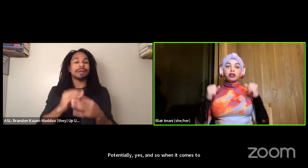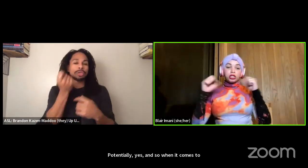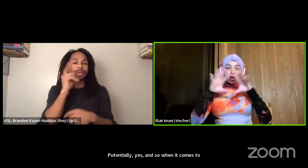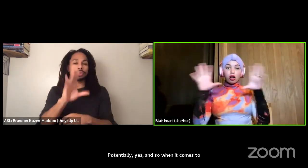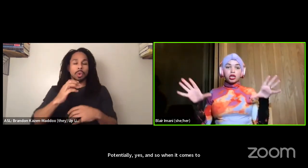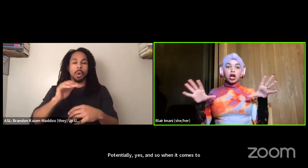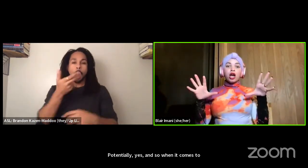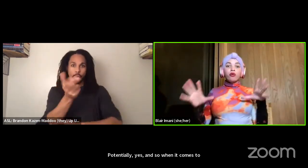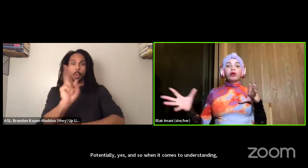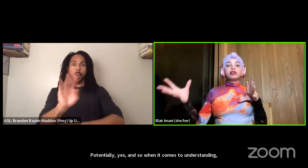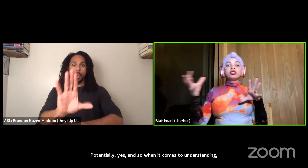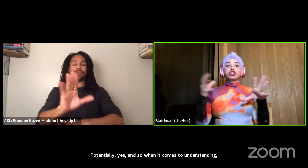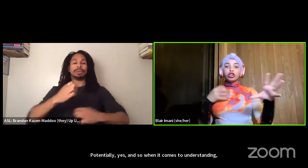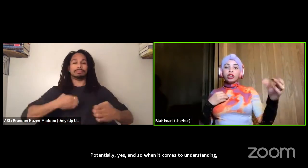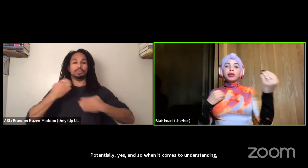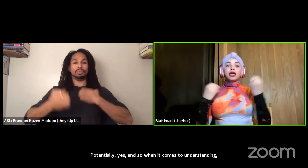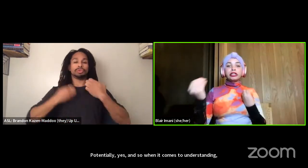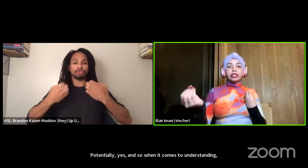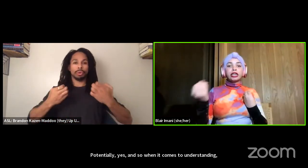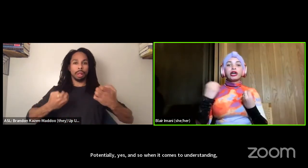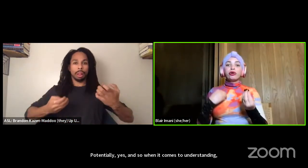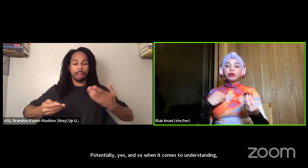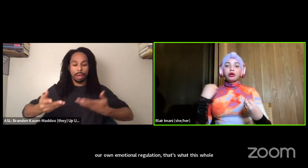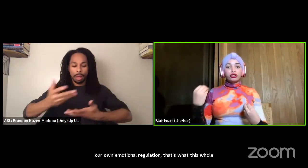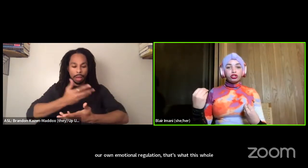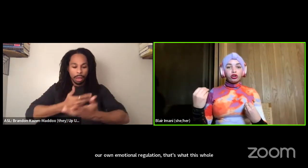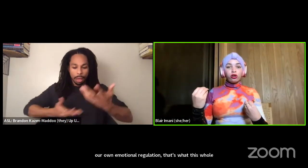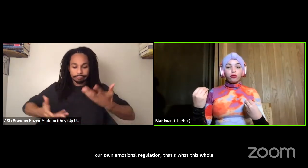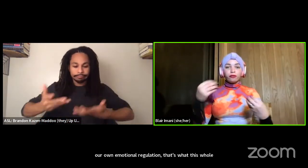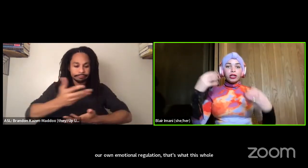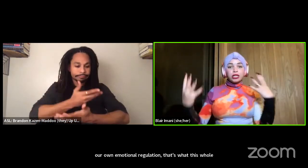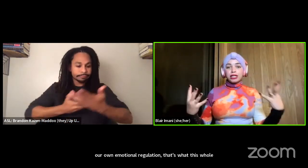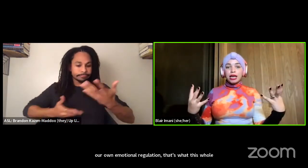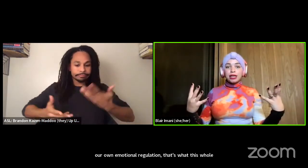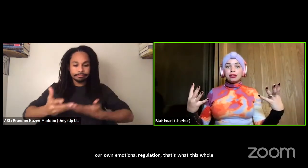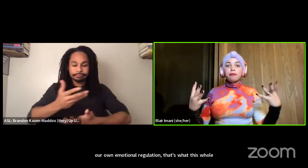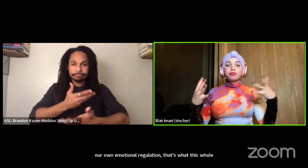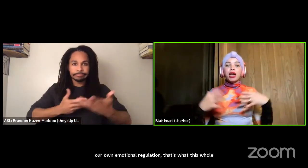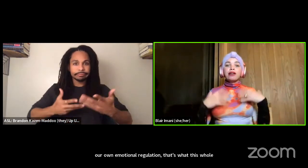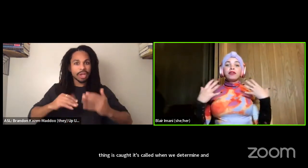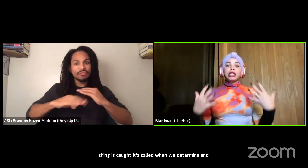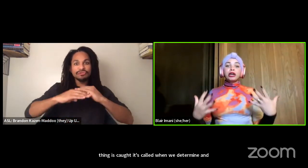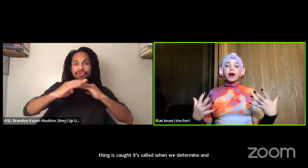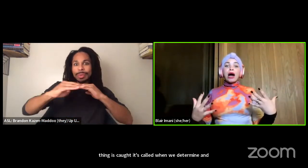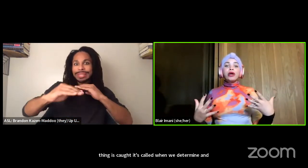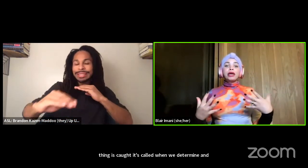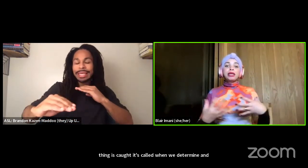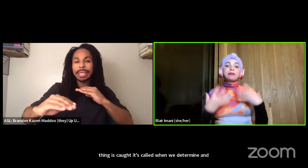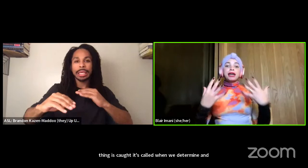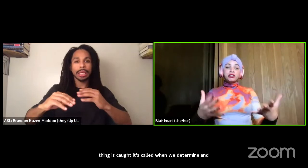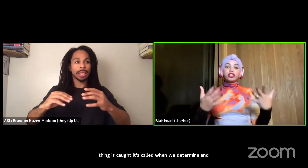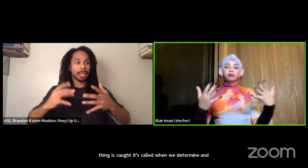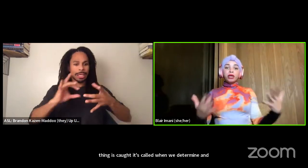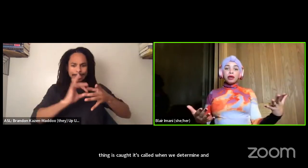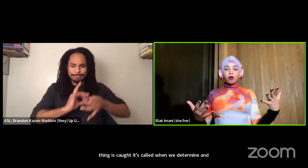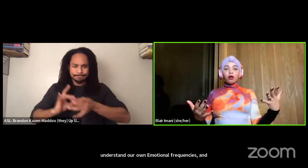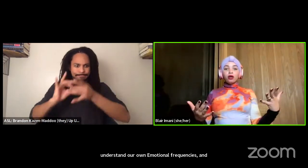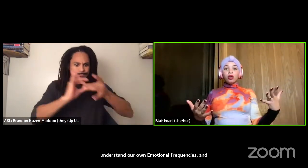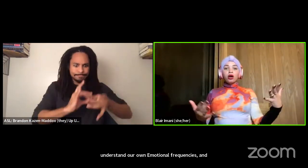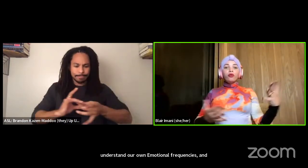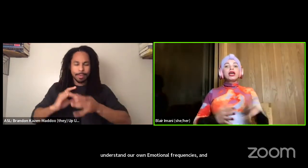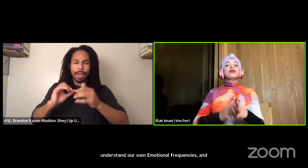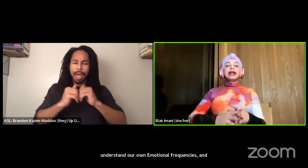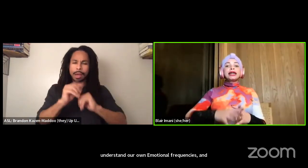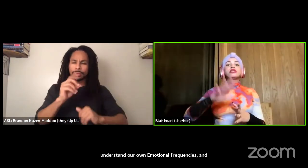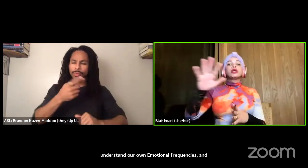is called. When we determine and understand our own emotional frequencies and figure out how we can be the best for other